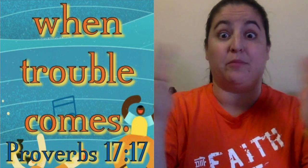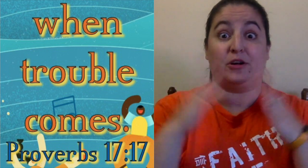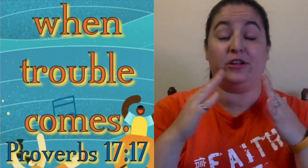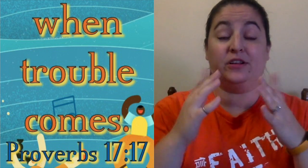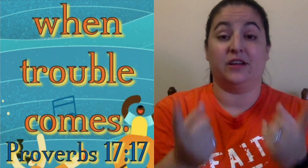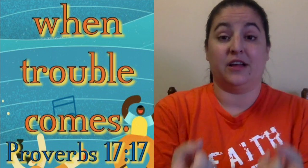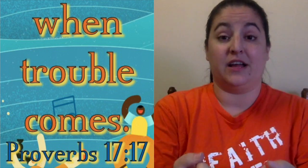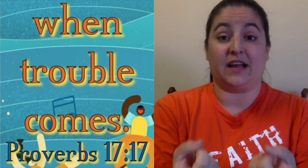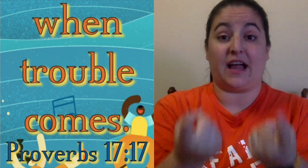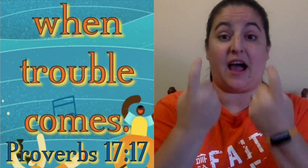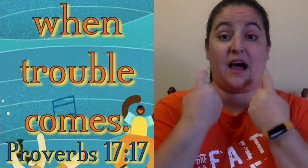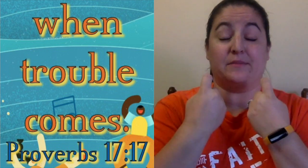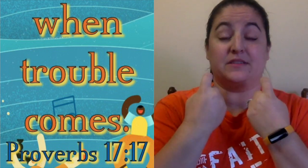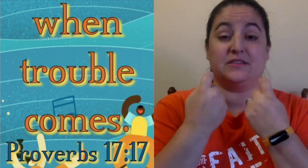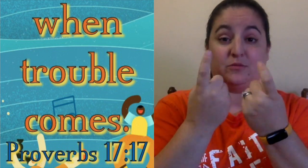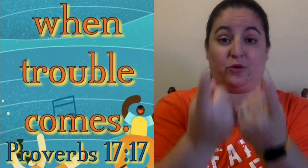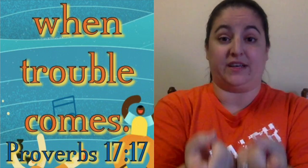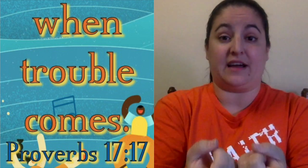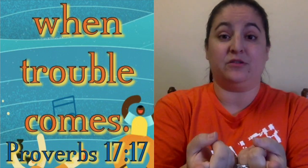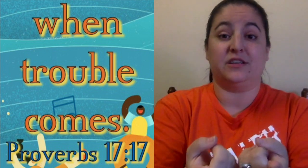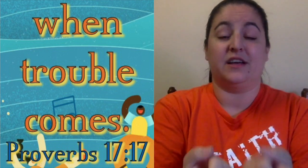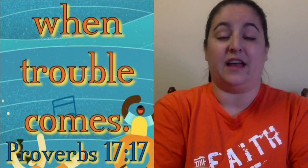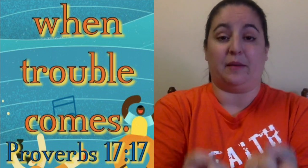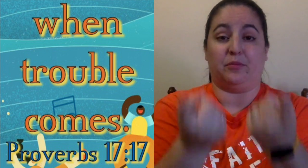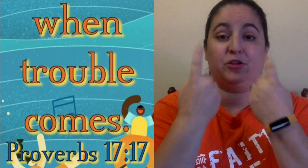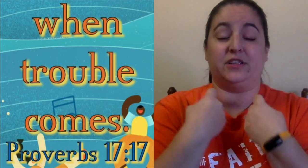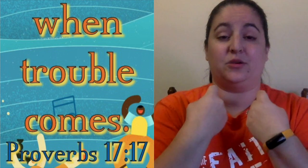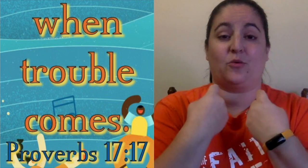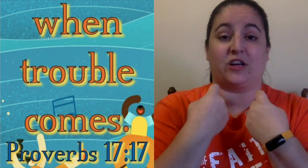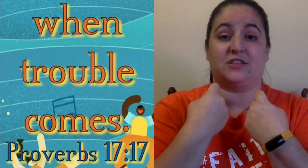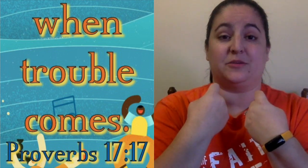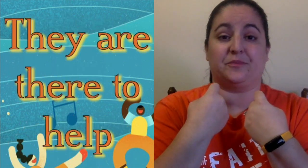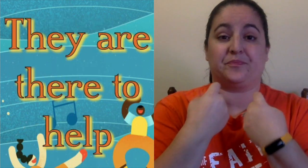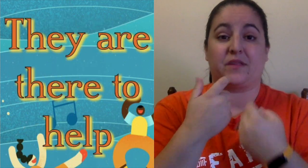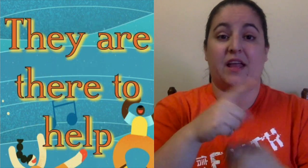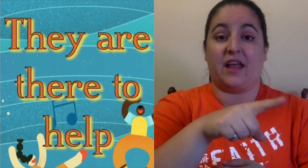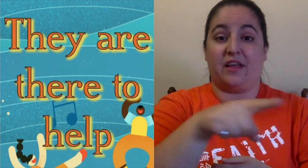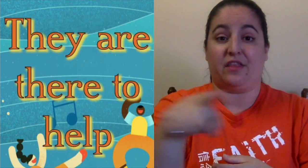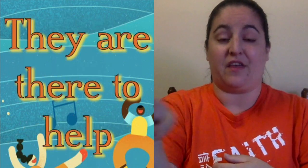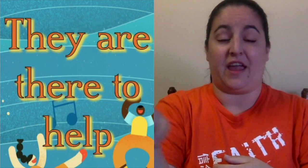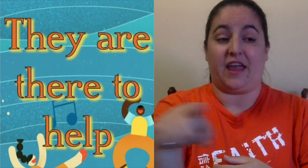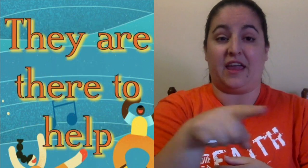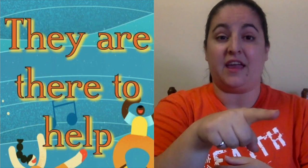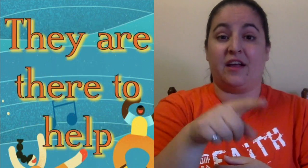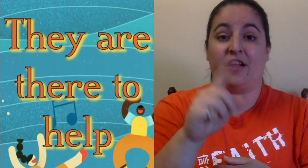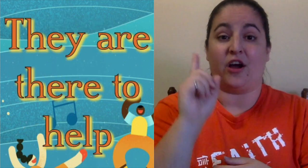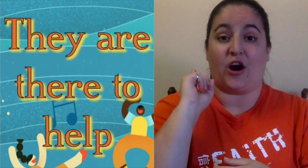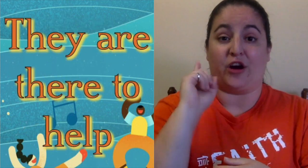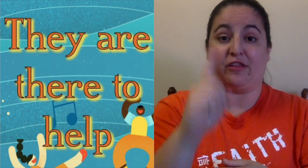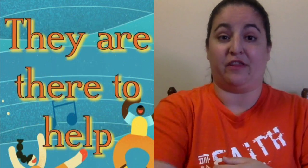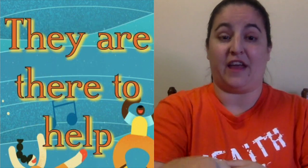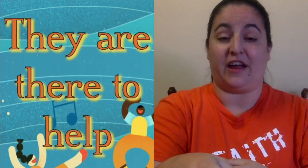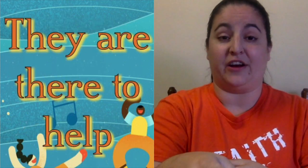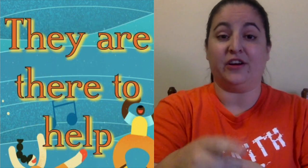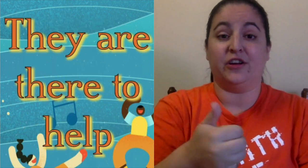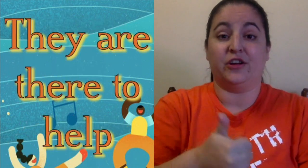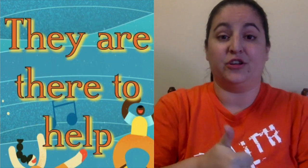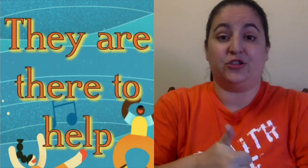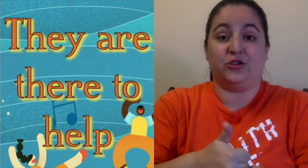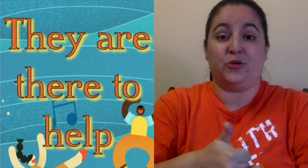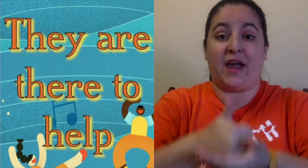up. They are there to help when trouble, so tent your